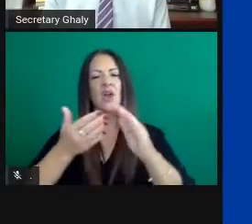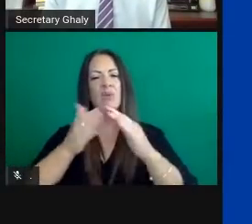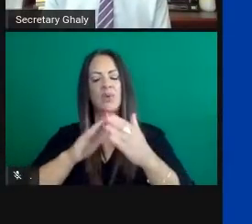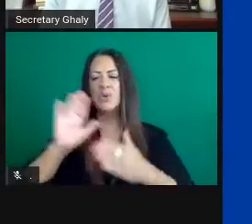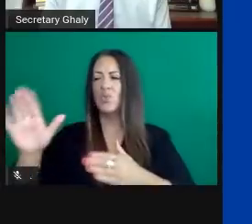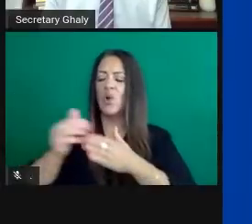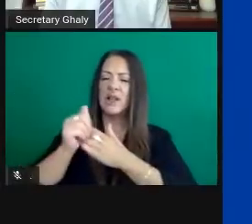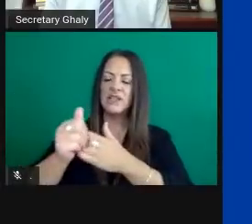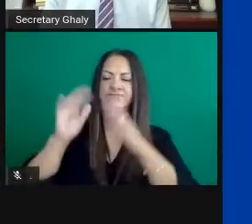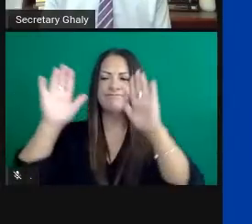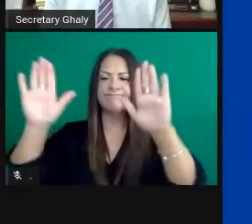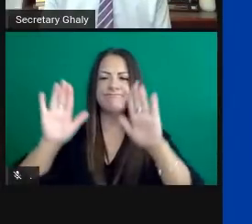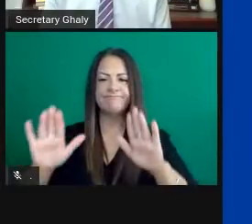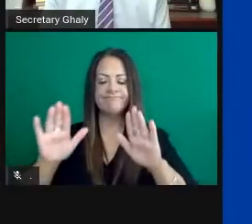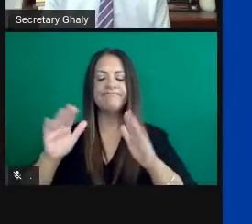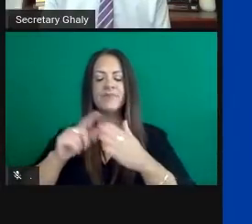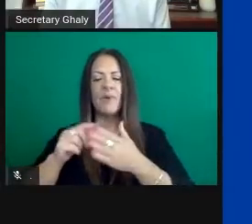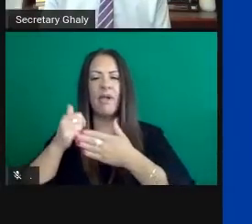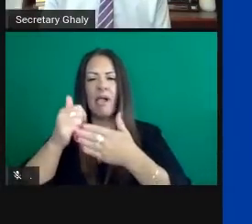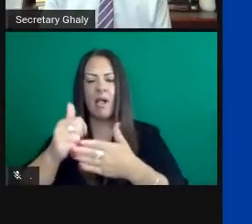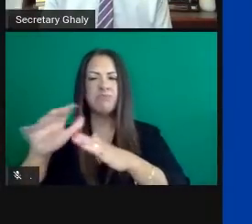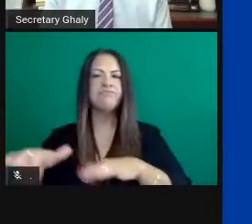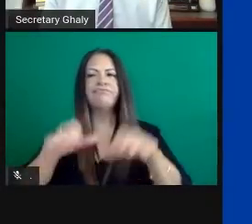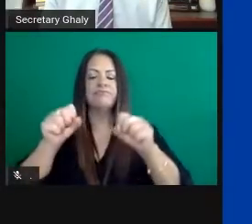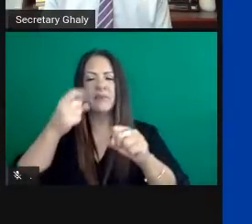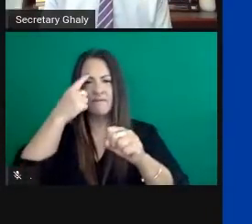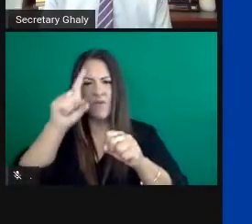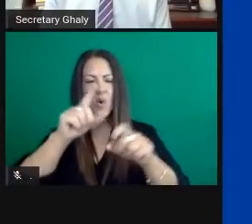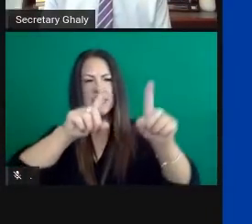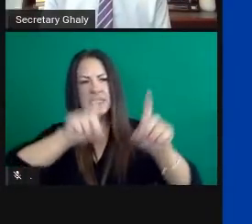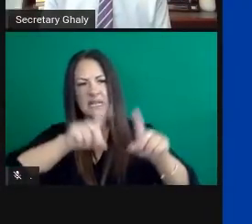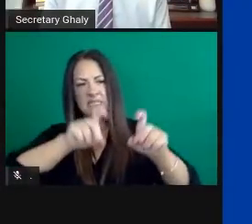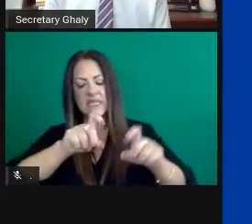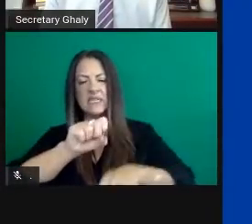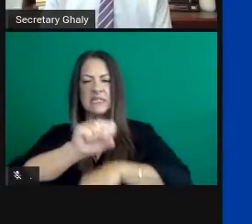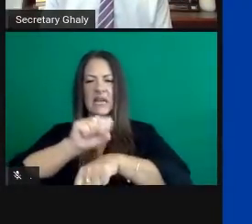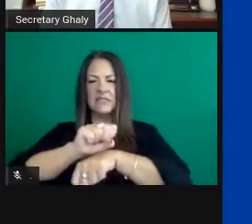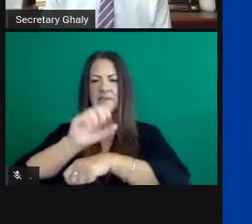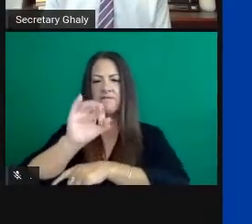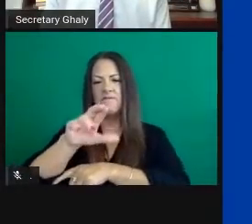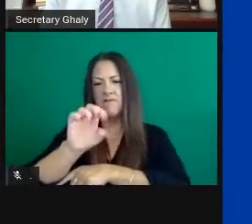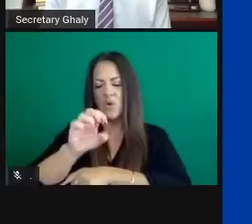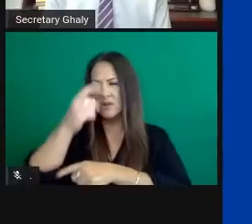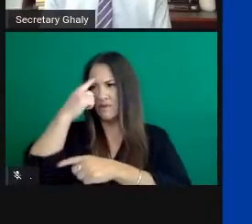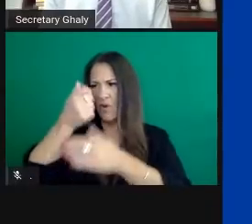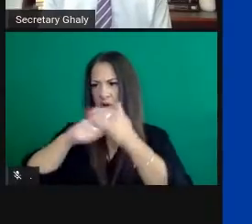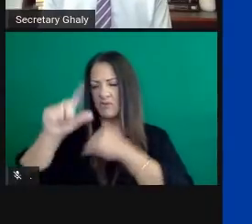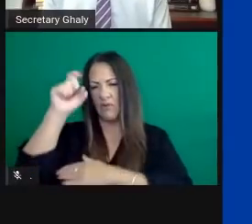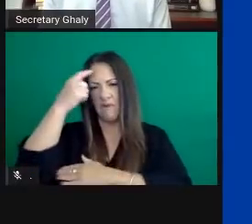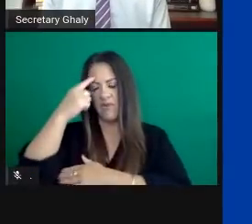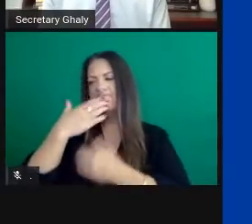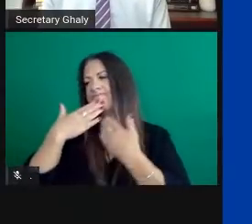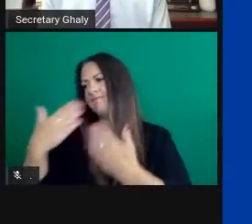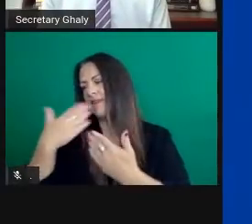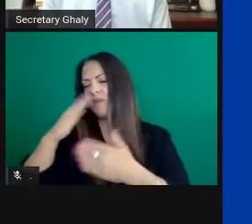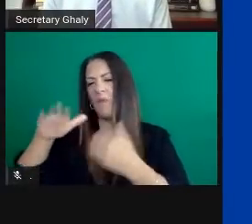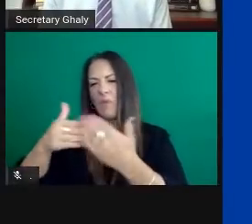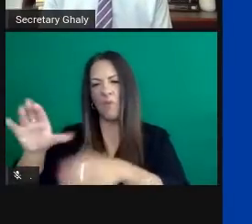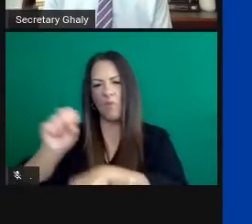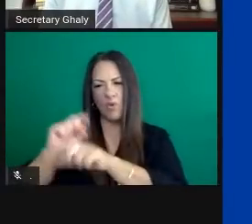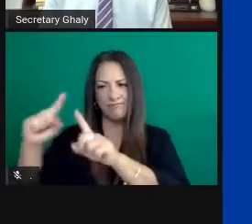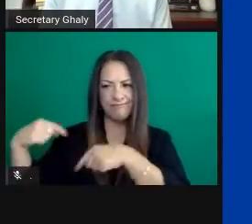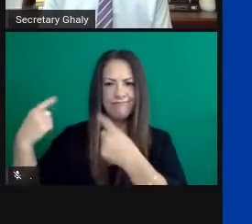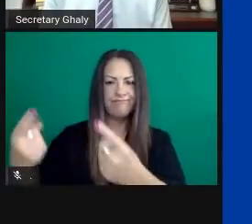leadership leading the testing task force for the governor. I'm really grateful for all that you've done. So